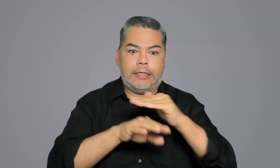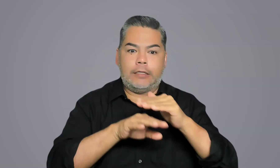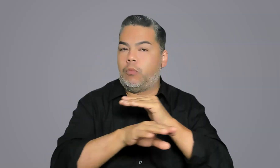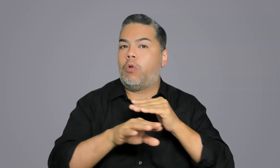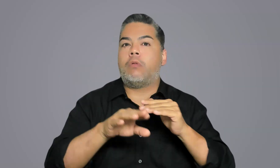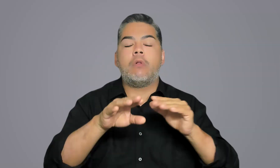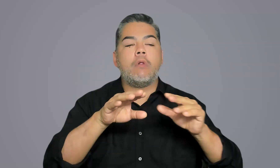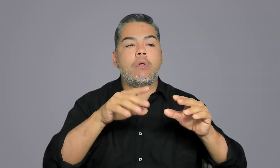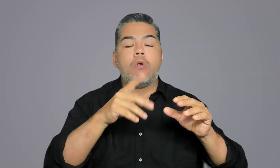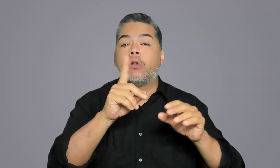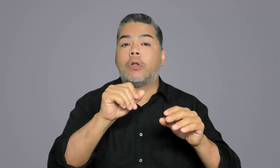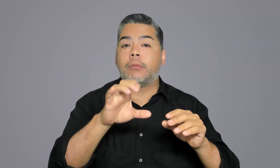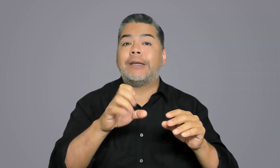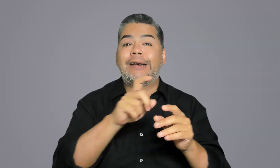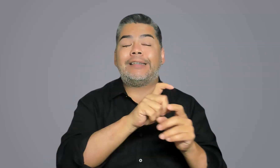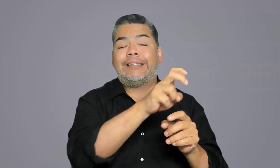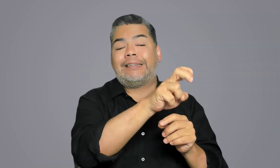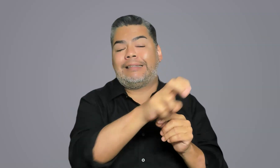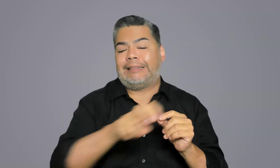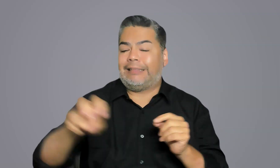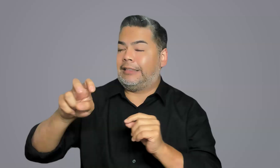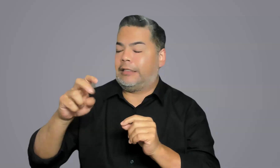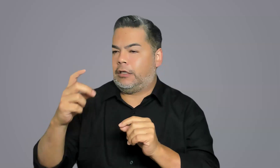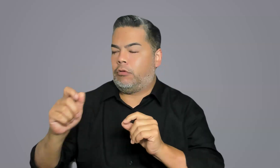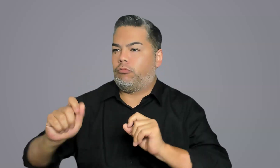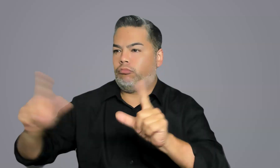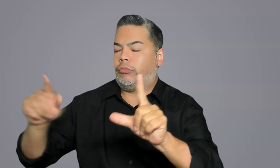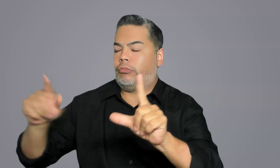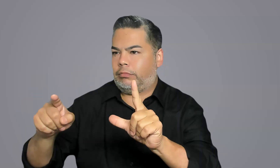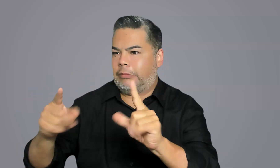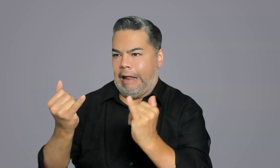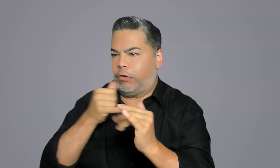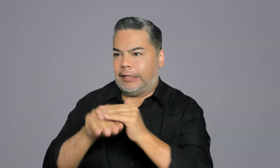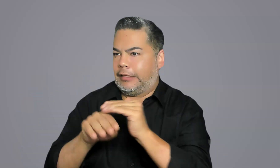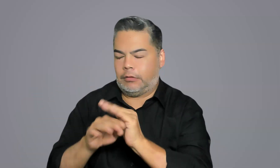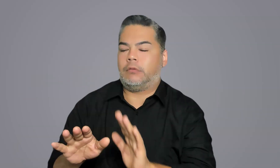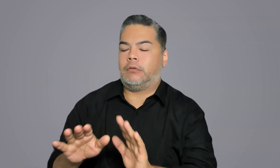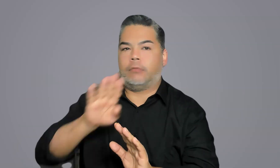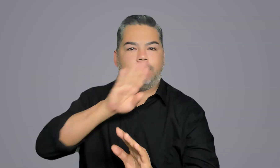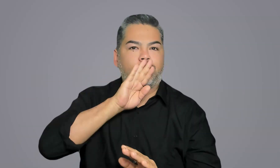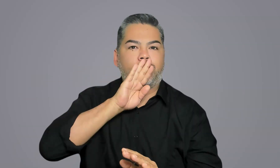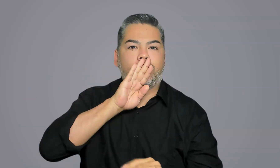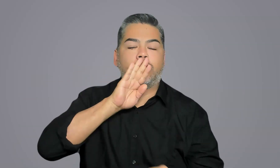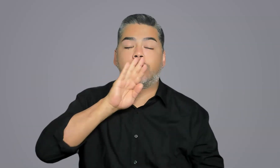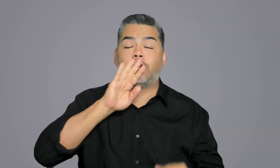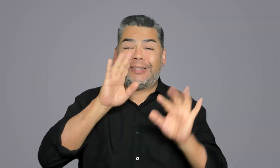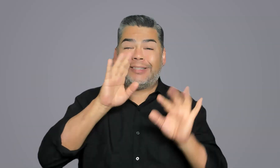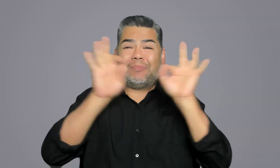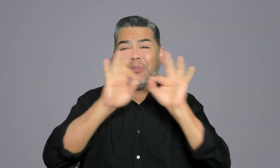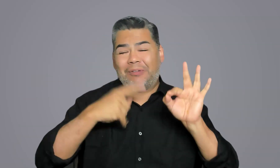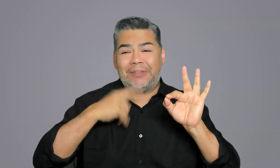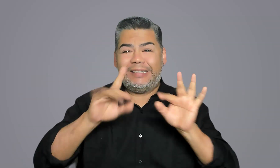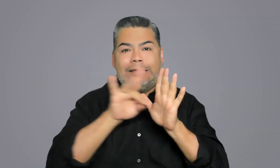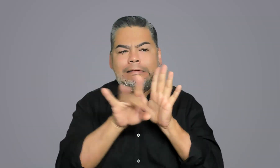to something that's inaccessible. And so it's really, really important that we think about that and that we're choosing the right format from the outset.